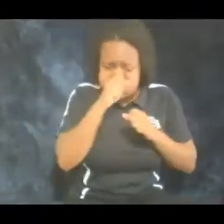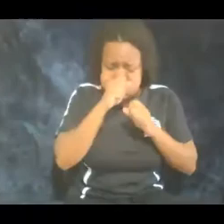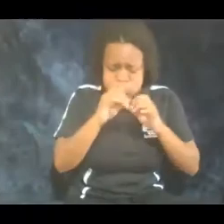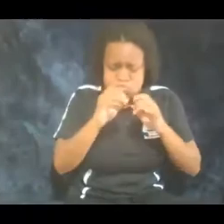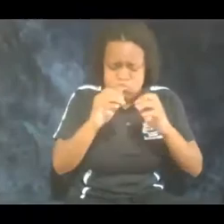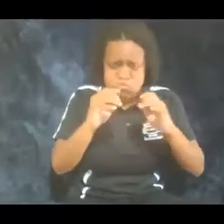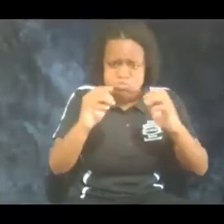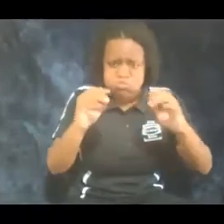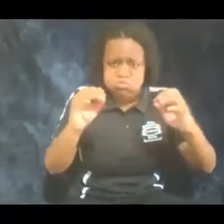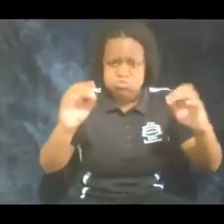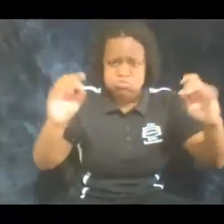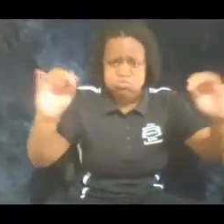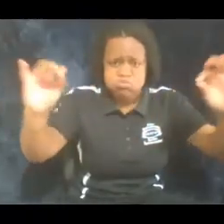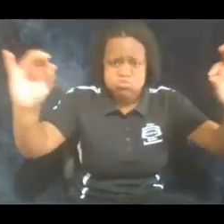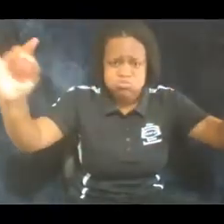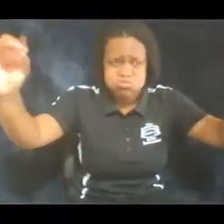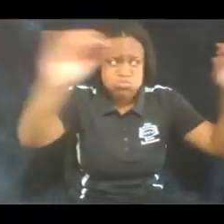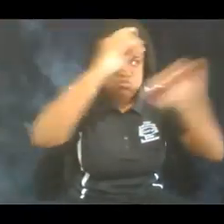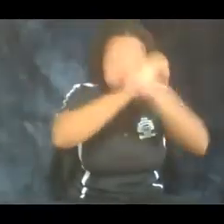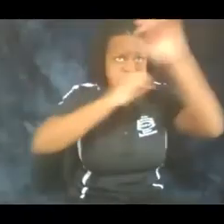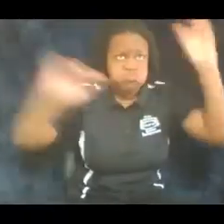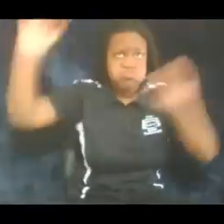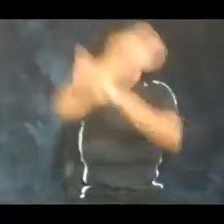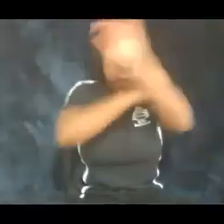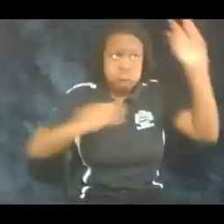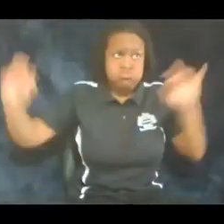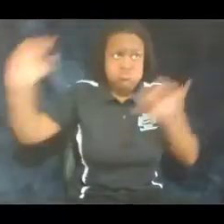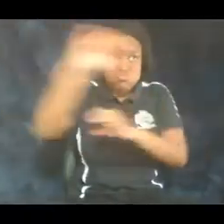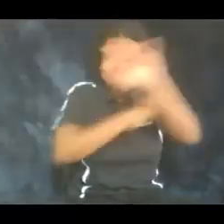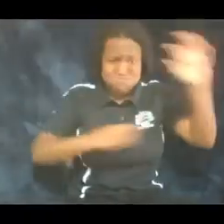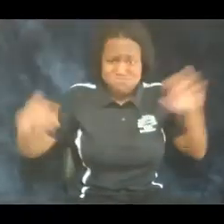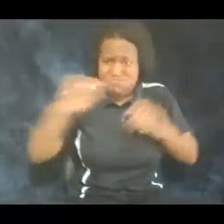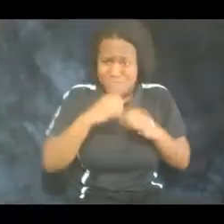in one enormous bubble bath.